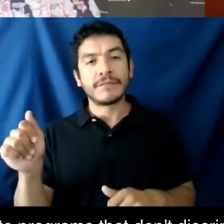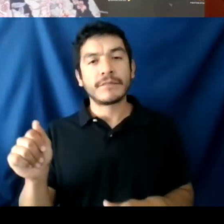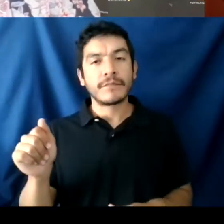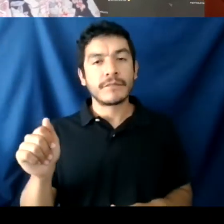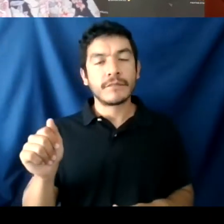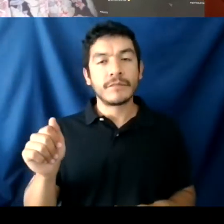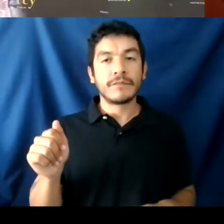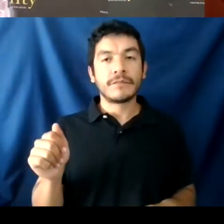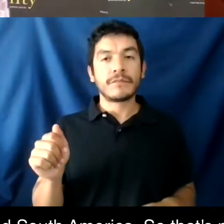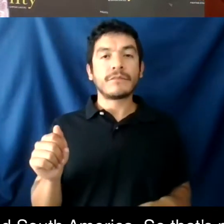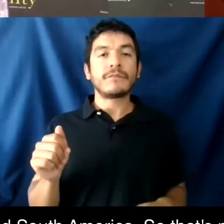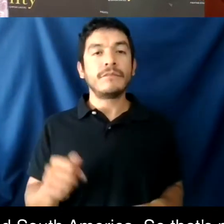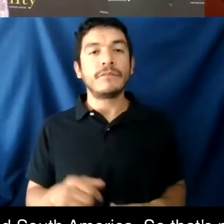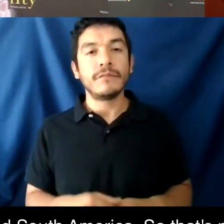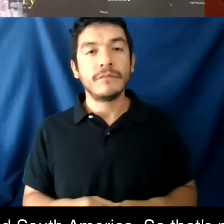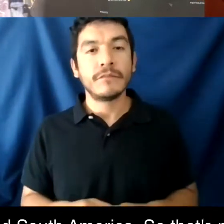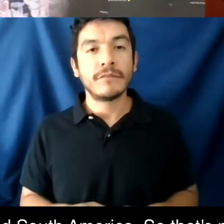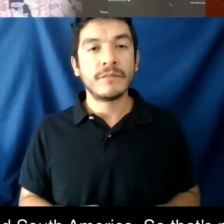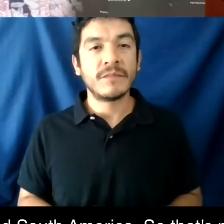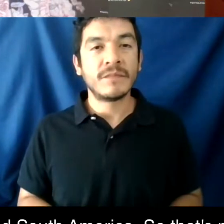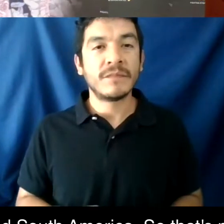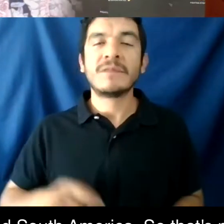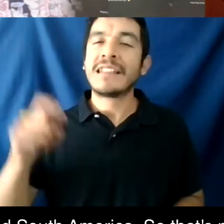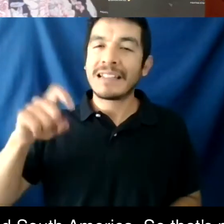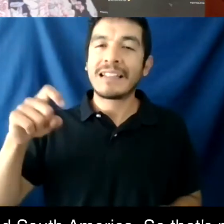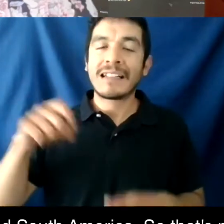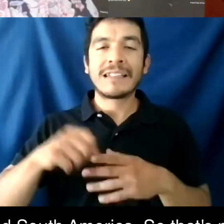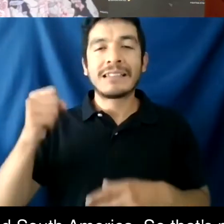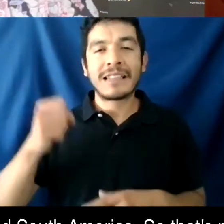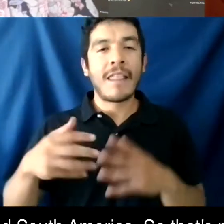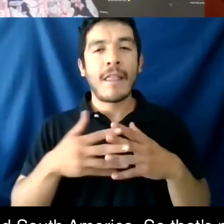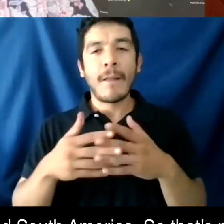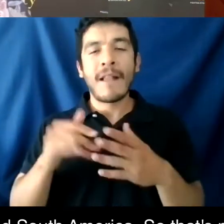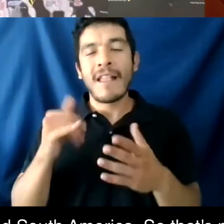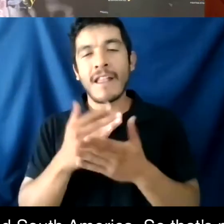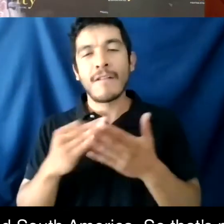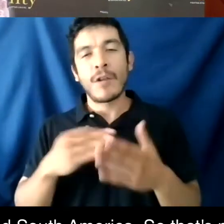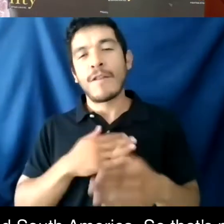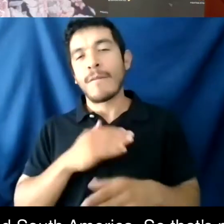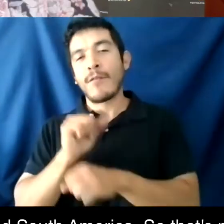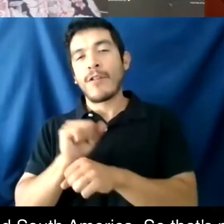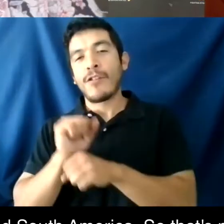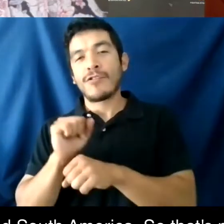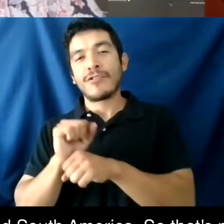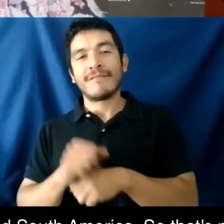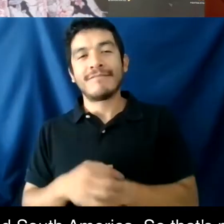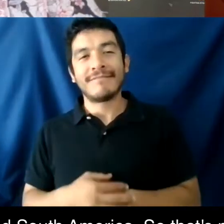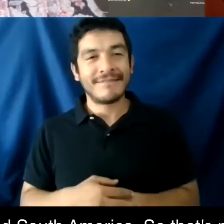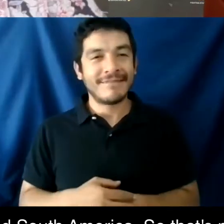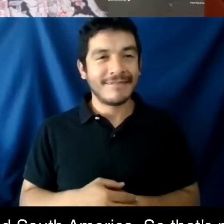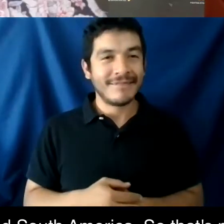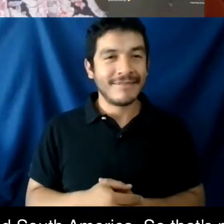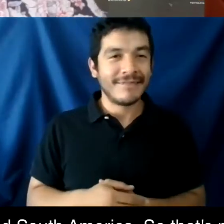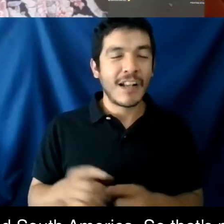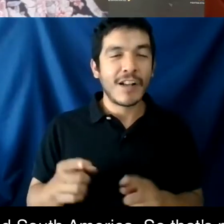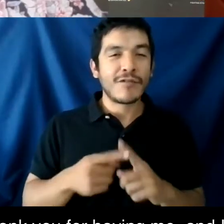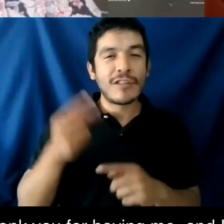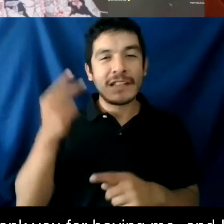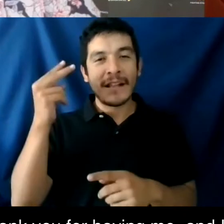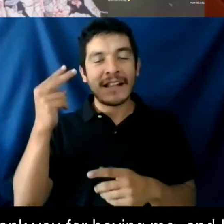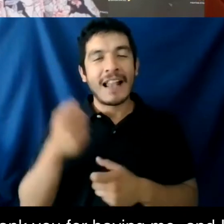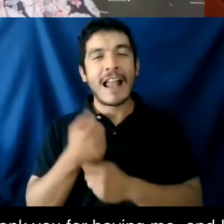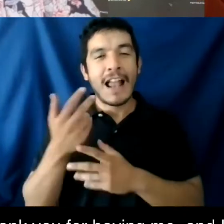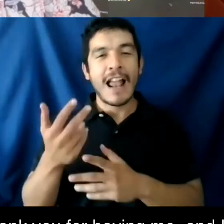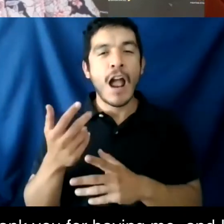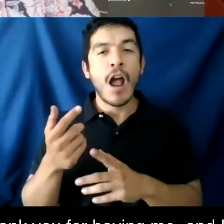in Central and South America. So that's part of my contribution to Hispanic Heritage Month as